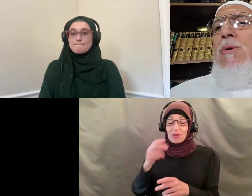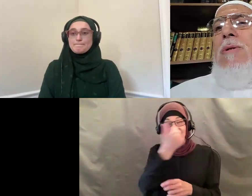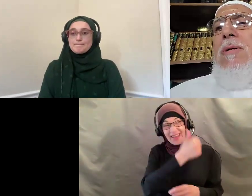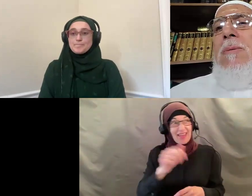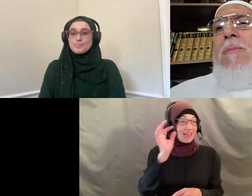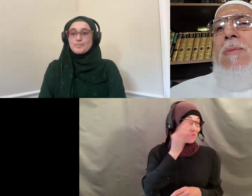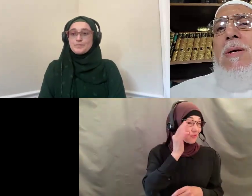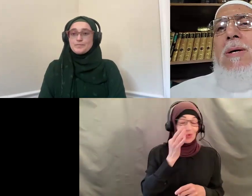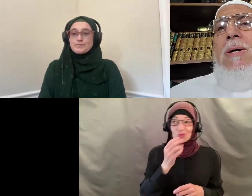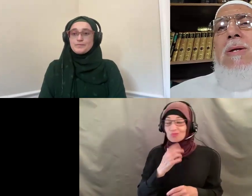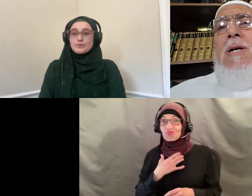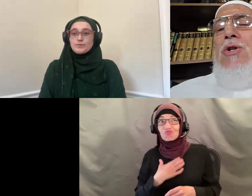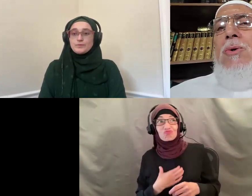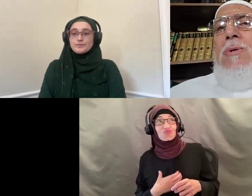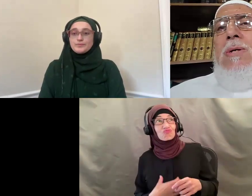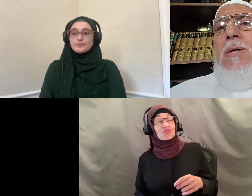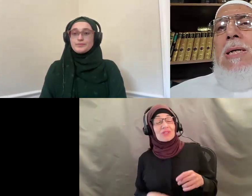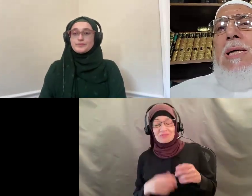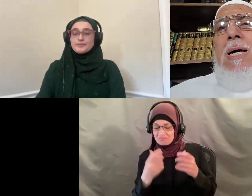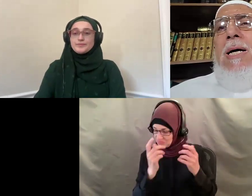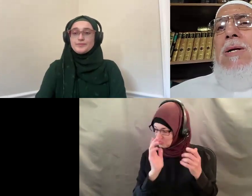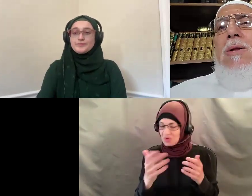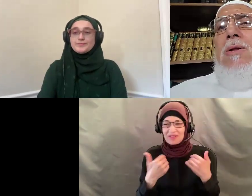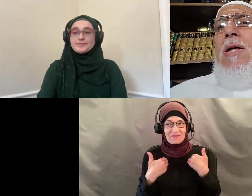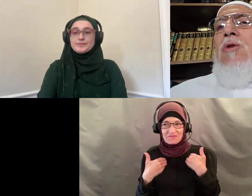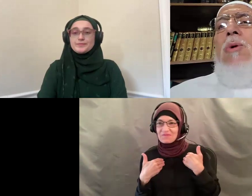of fruit they choose,